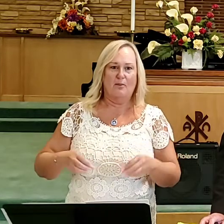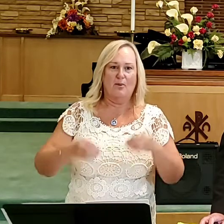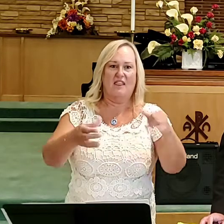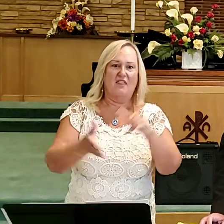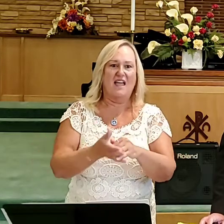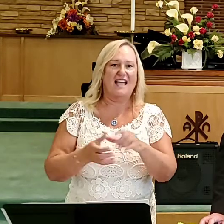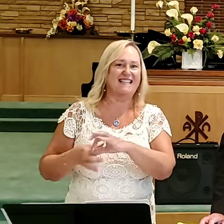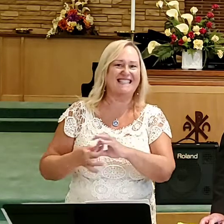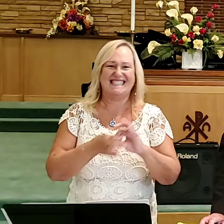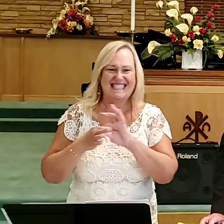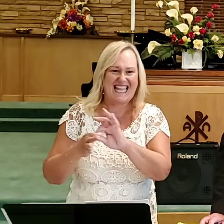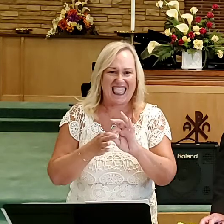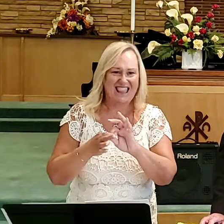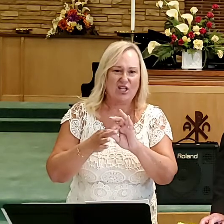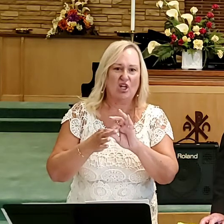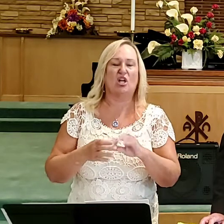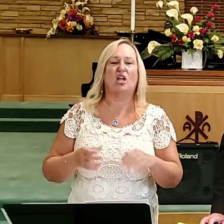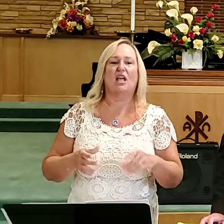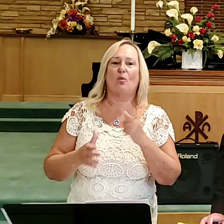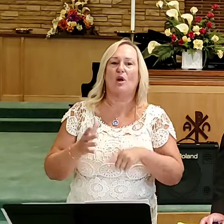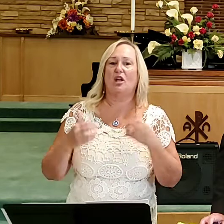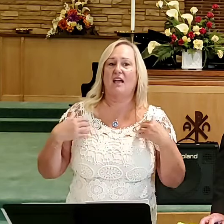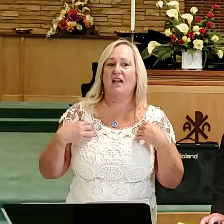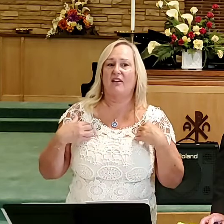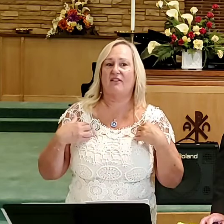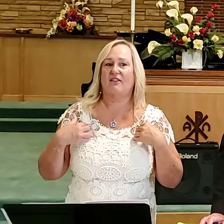Put that together, and what do you have?